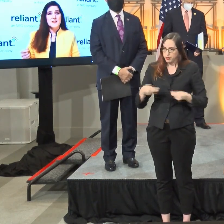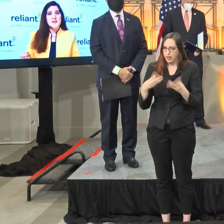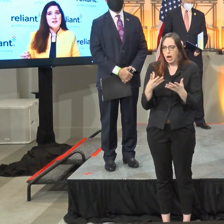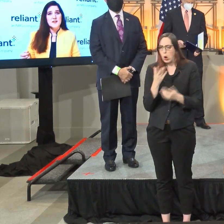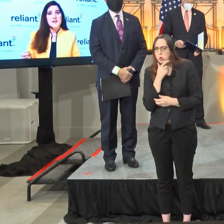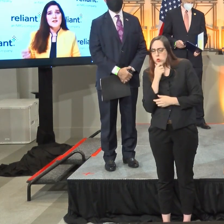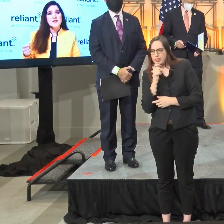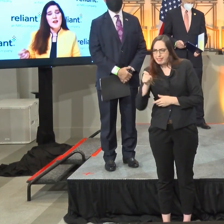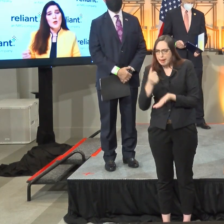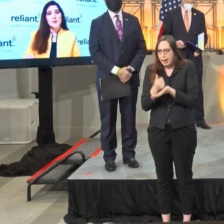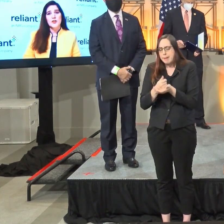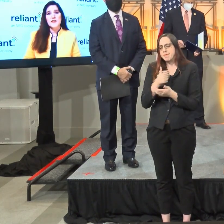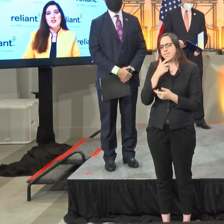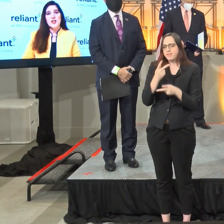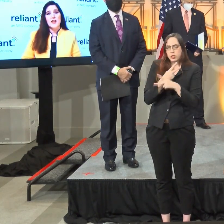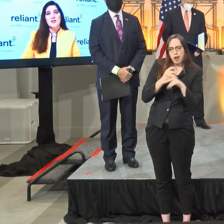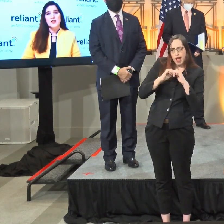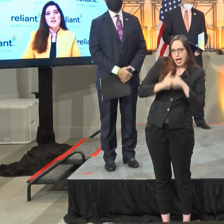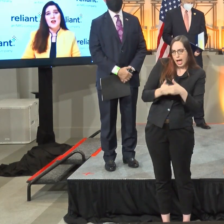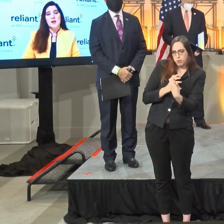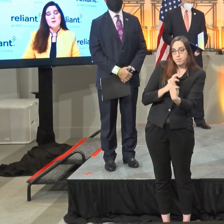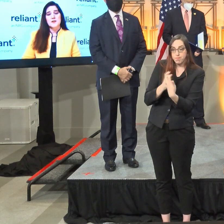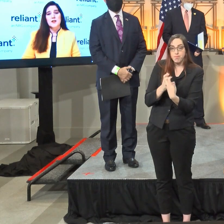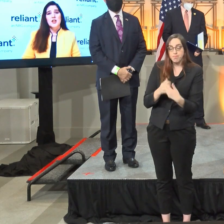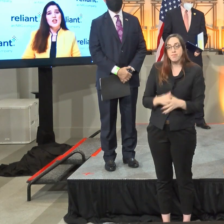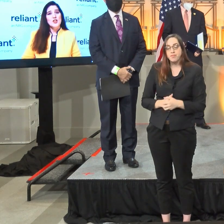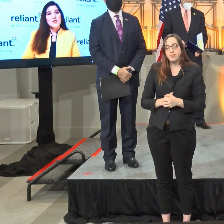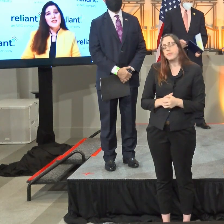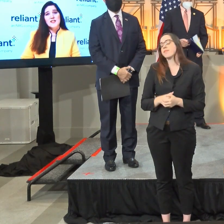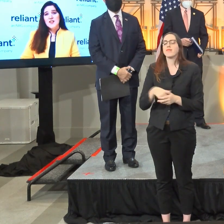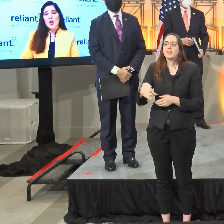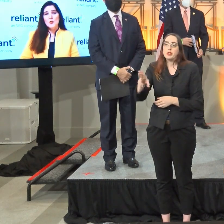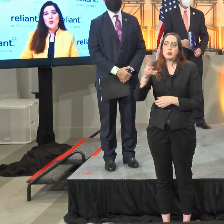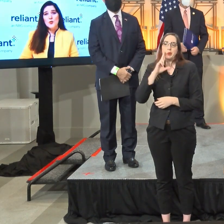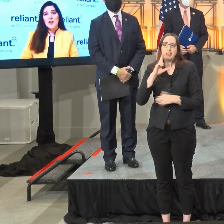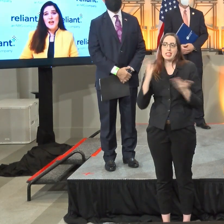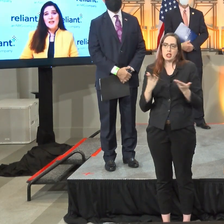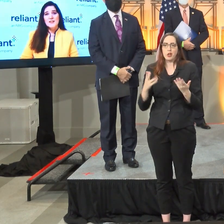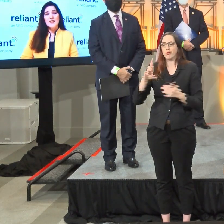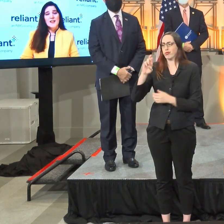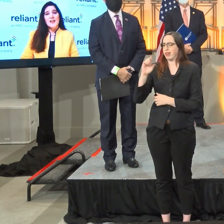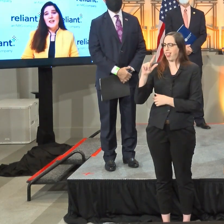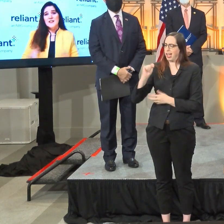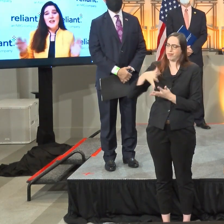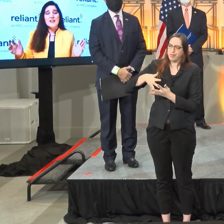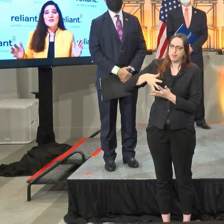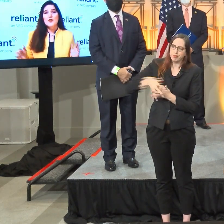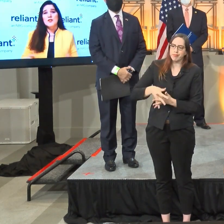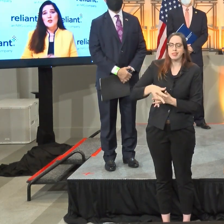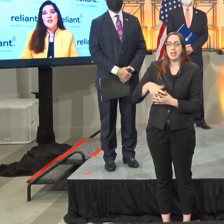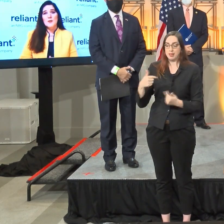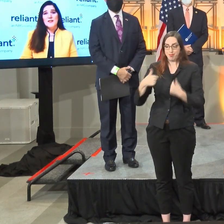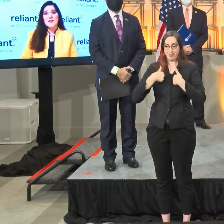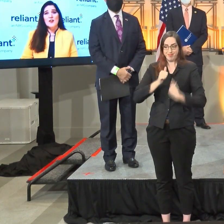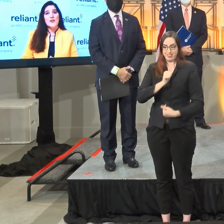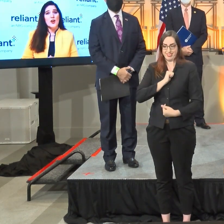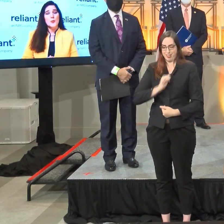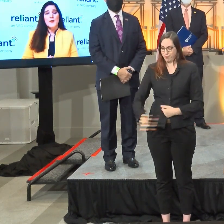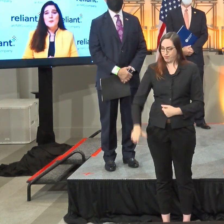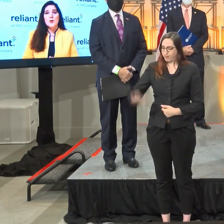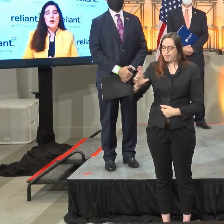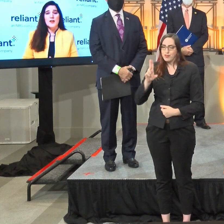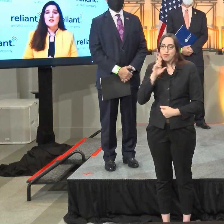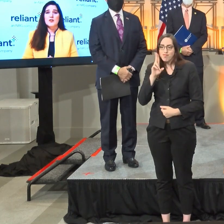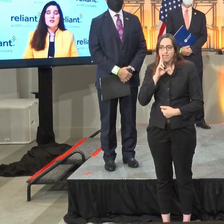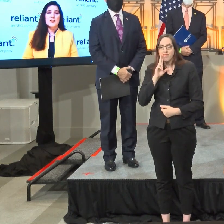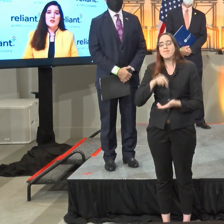customized assistance to help during these challenging times. Houston is home to Reliant, and as a native Houstonian myself, our